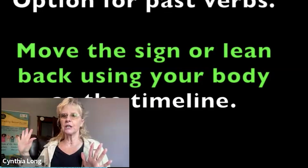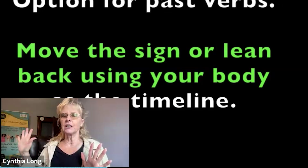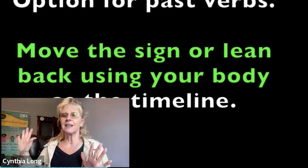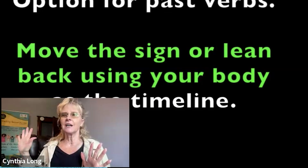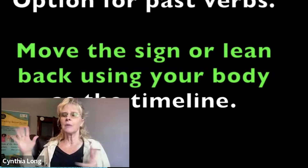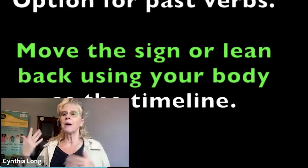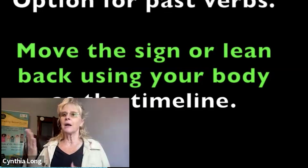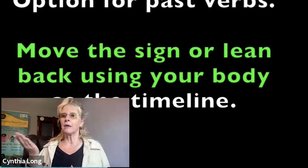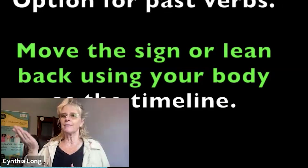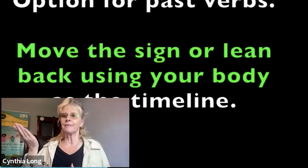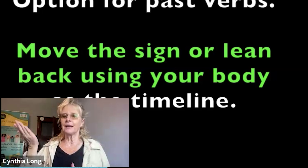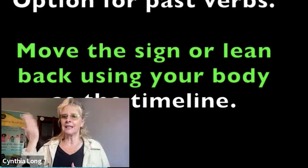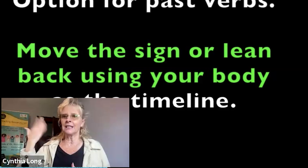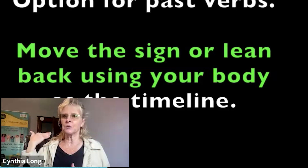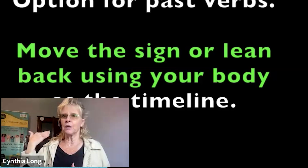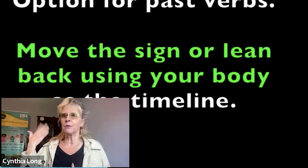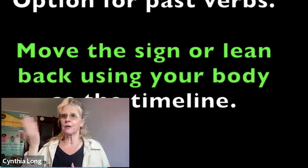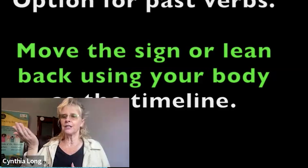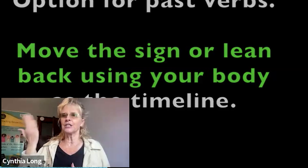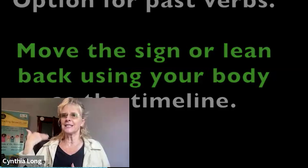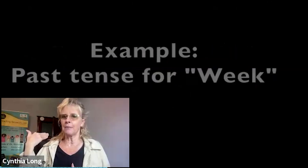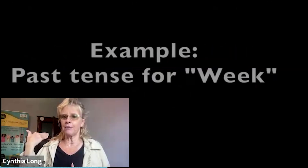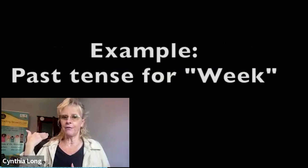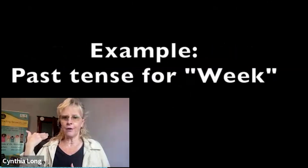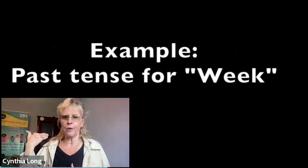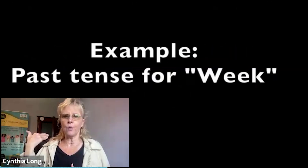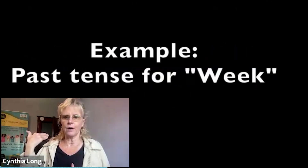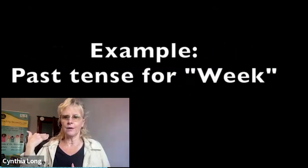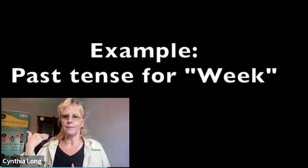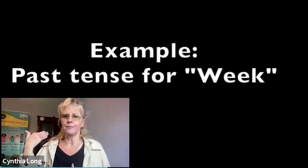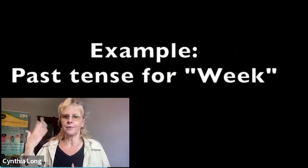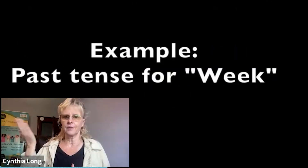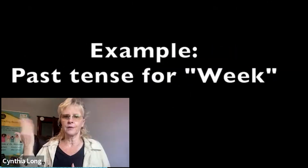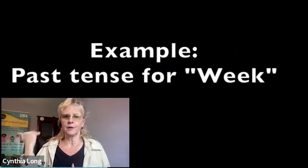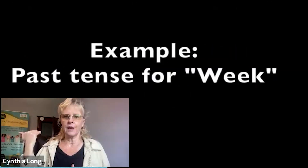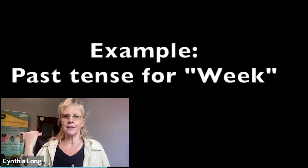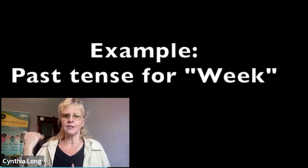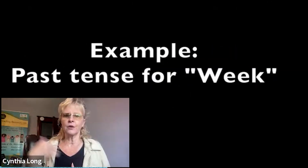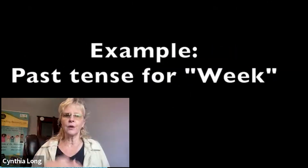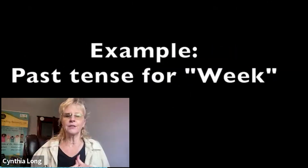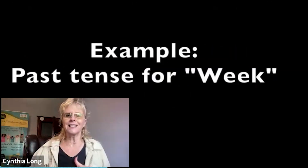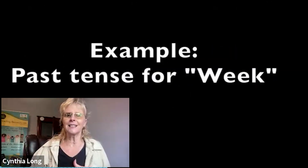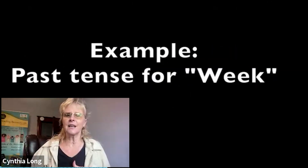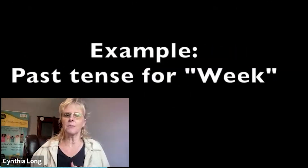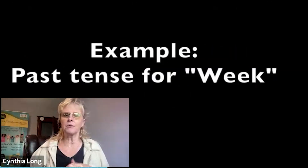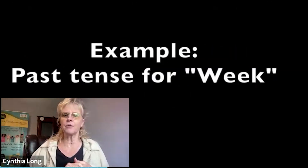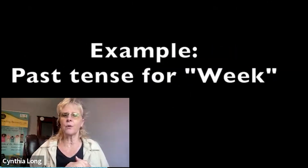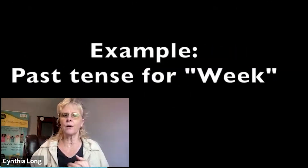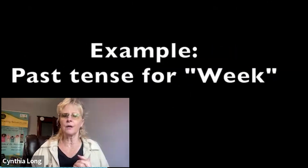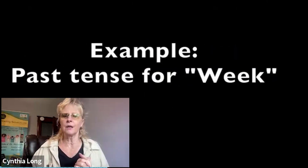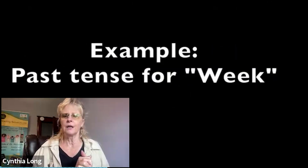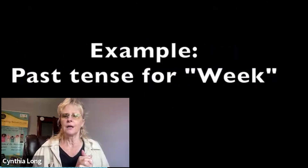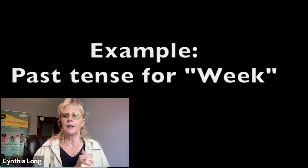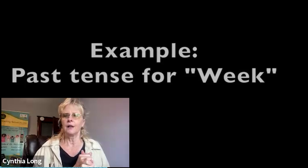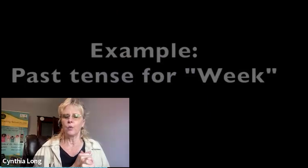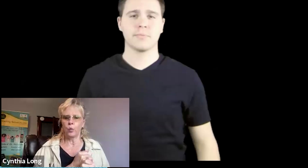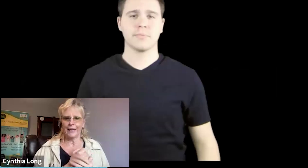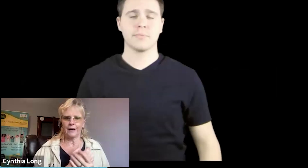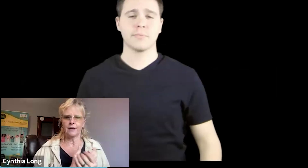finish, but in this one, we're going to just say before. Okay, so here's an example